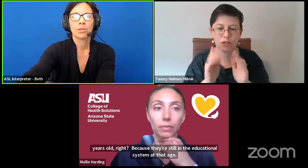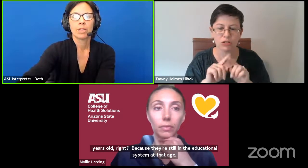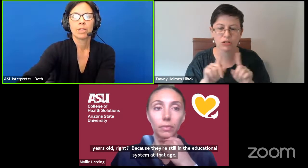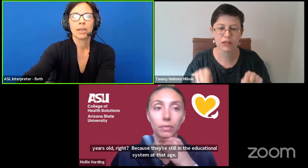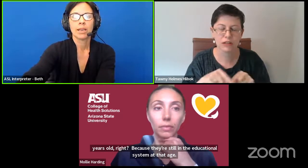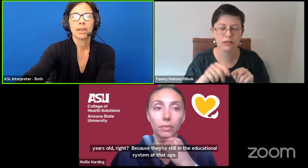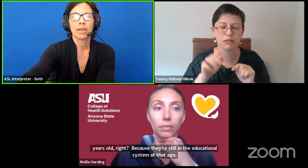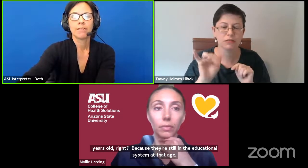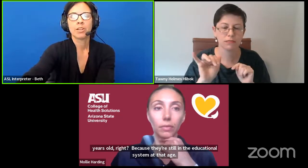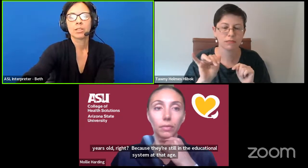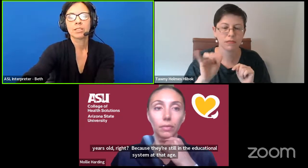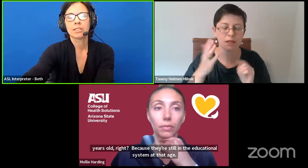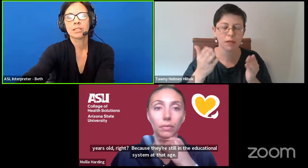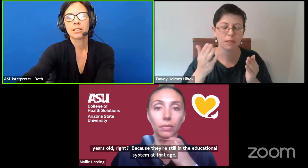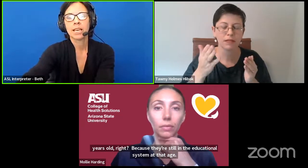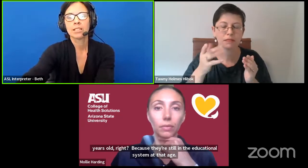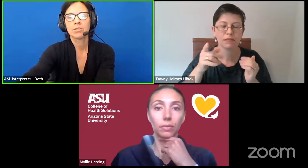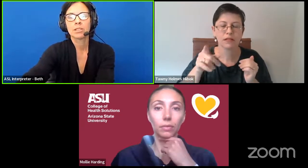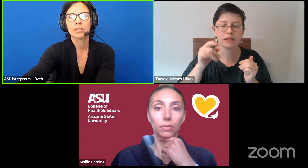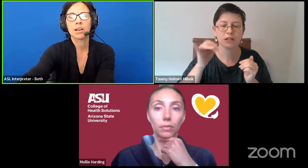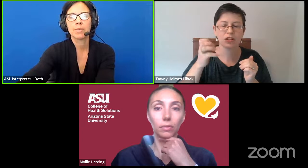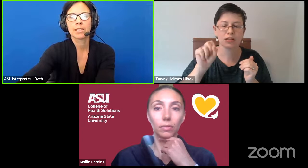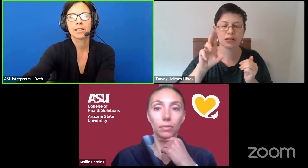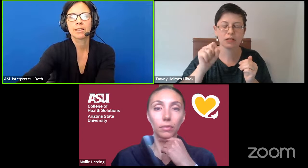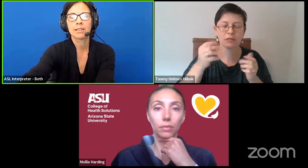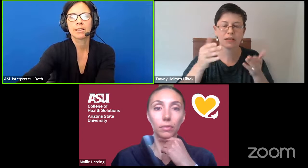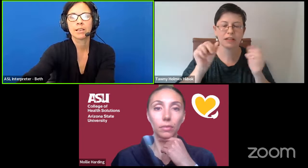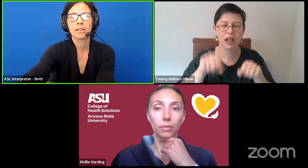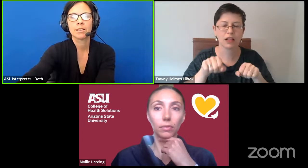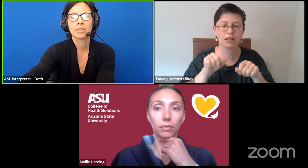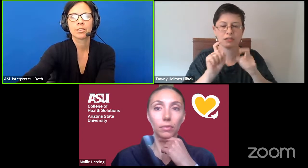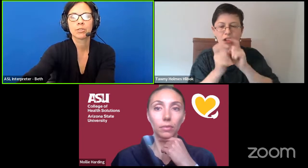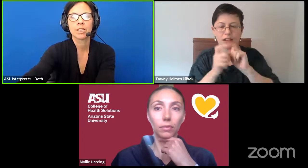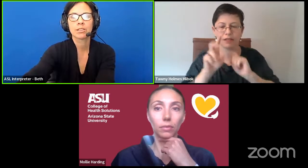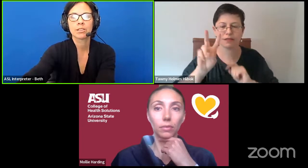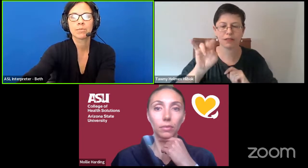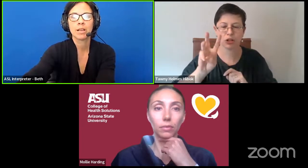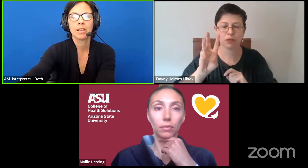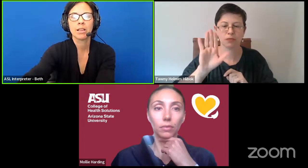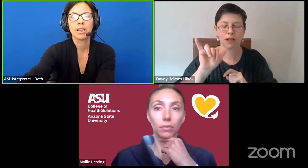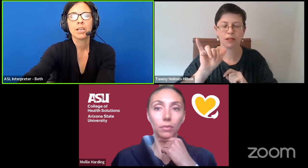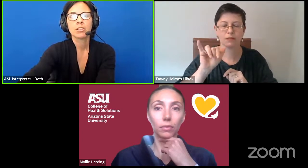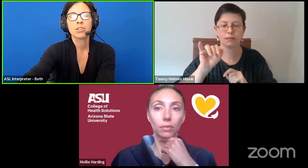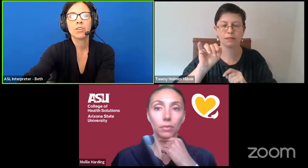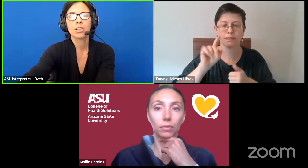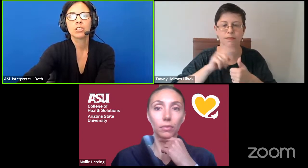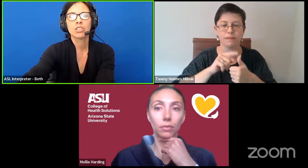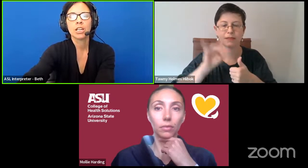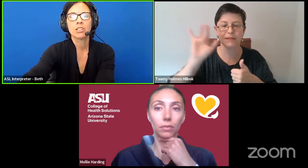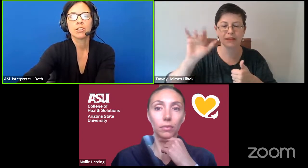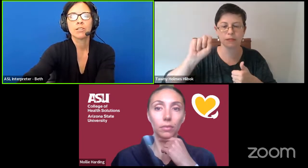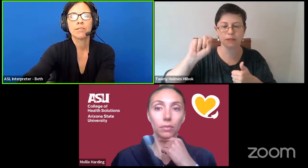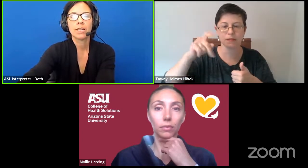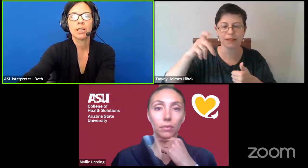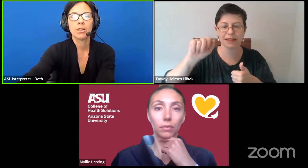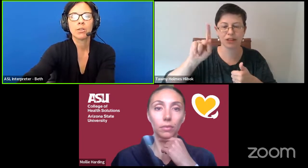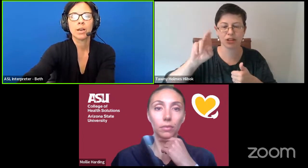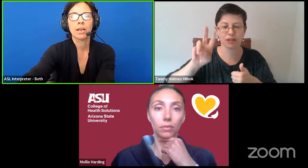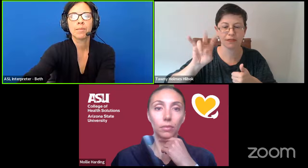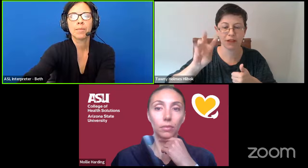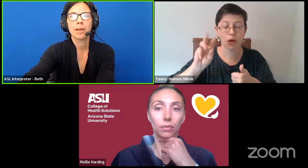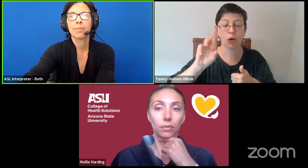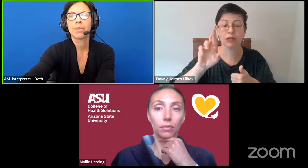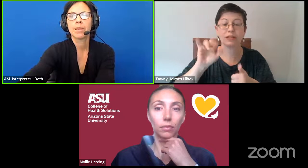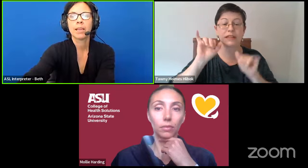Oh, okay. I've noticed Jesus's comments that the screens are small. So if you could change the